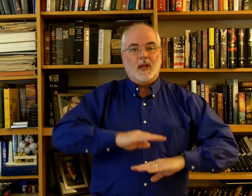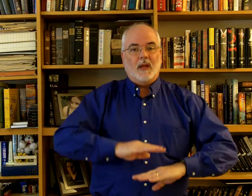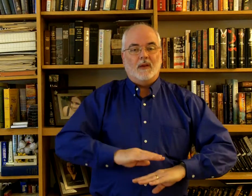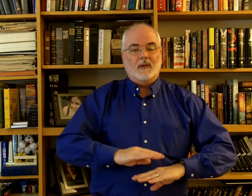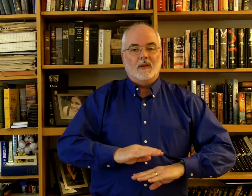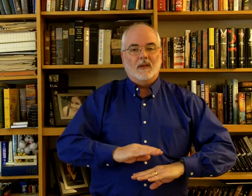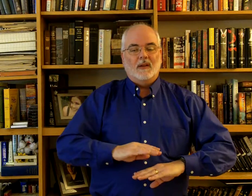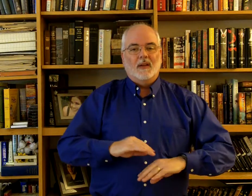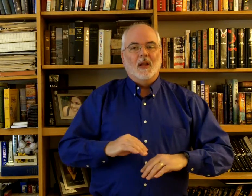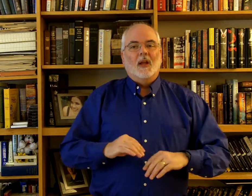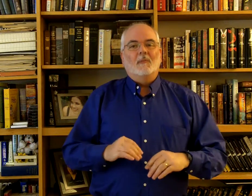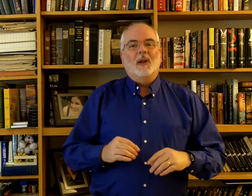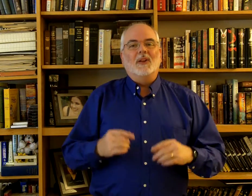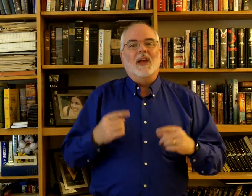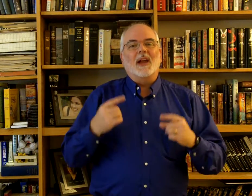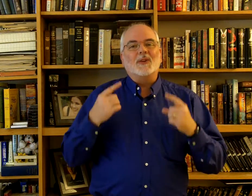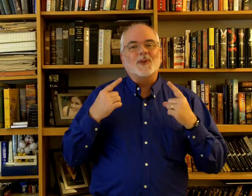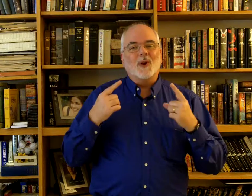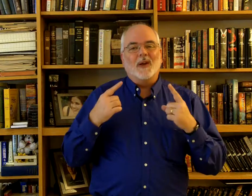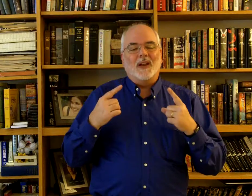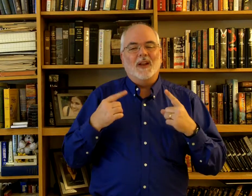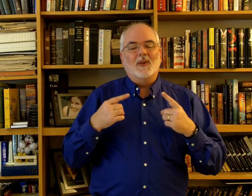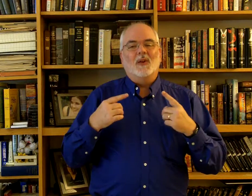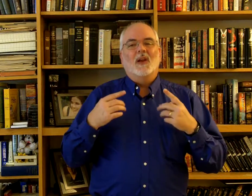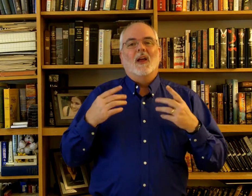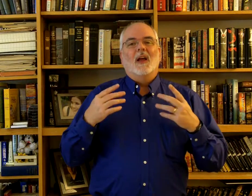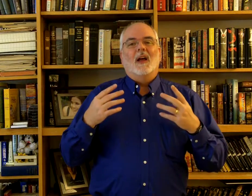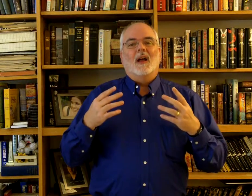down. But you got to show it in your,